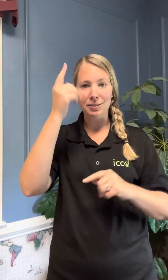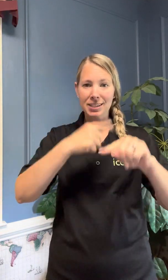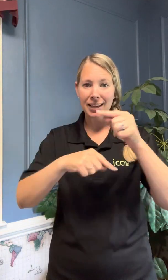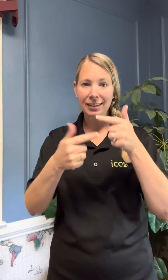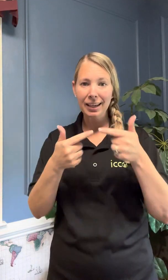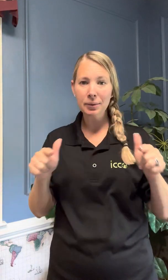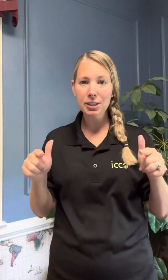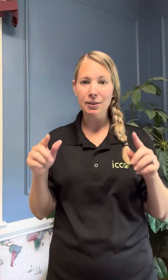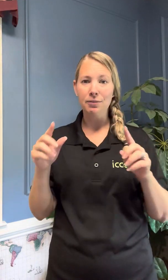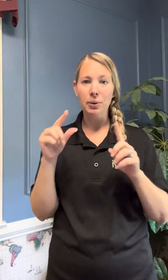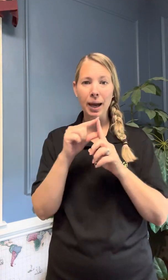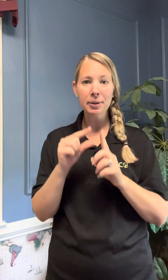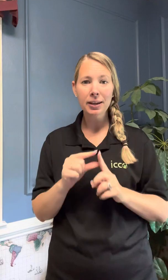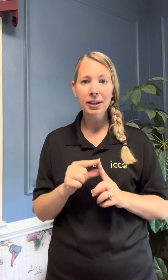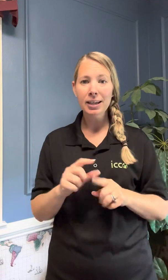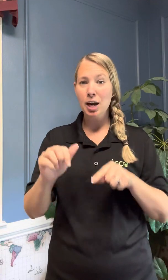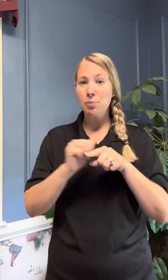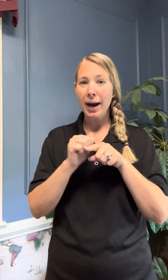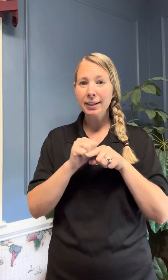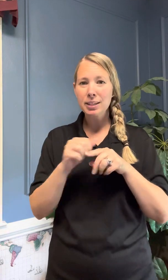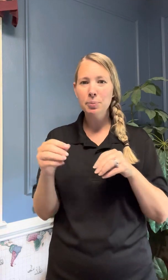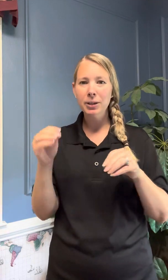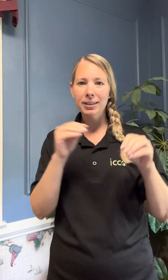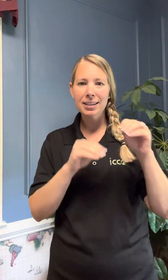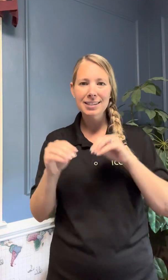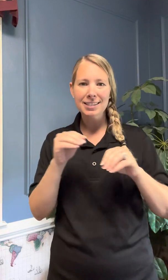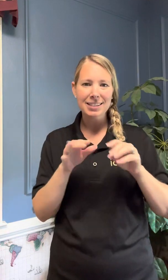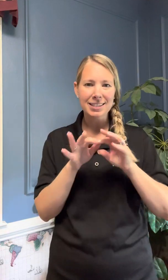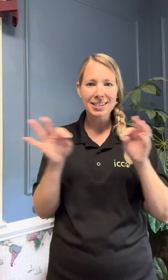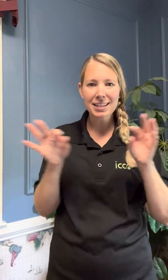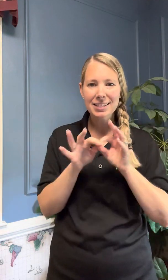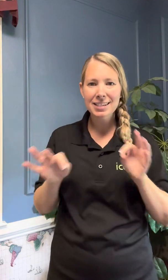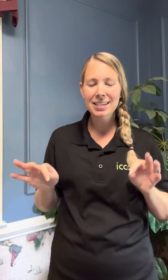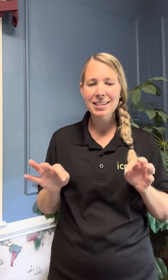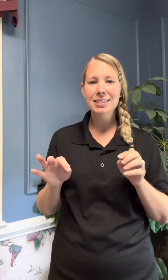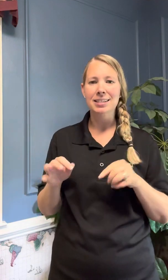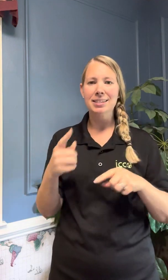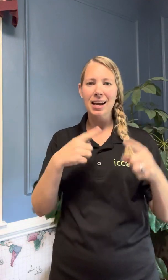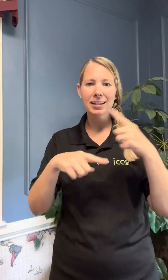sign language and vocabulary. Practice putting these into sentences and signing